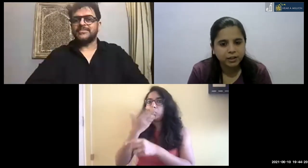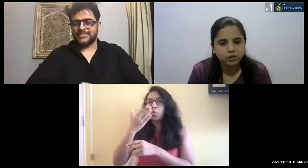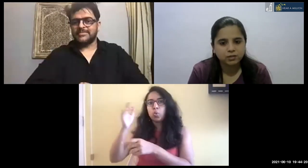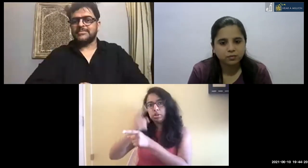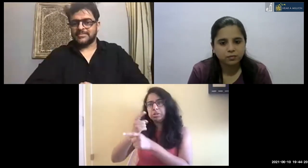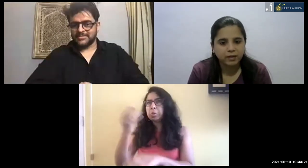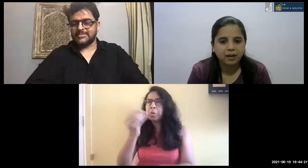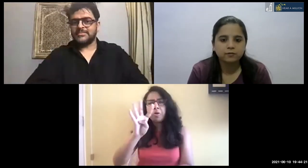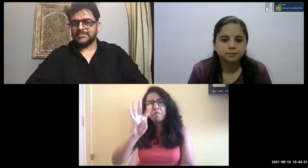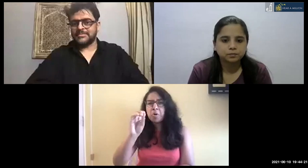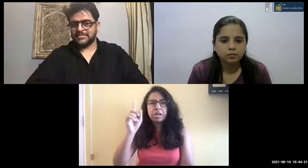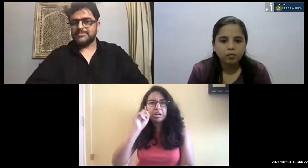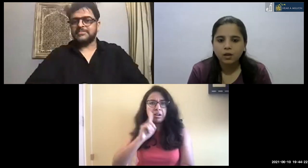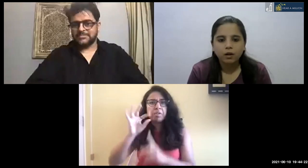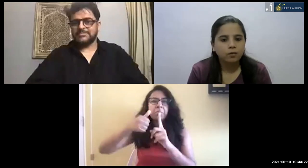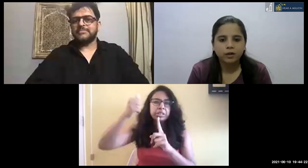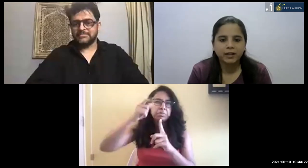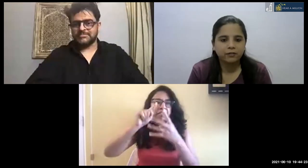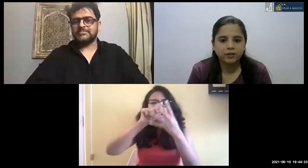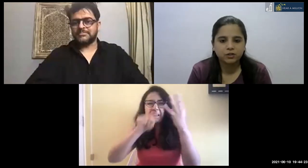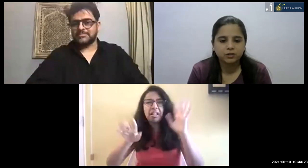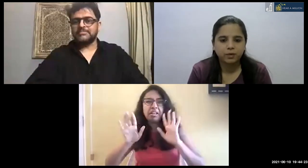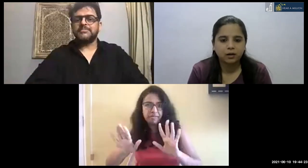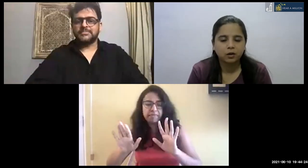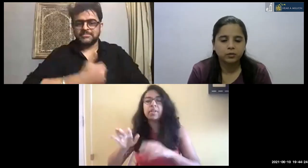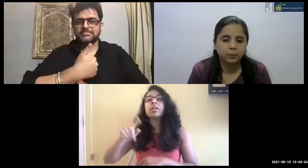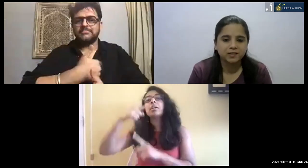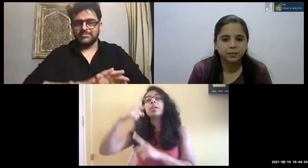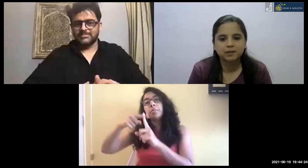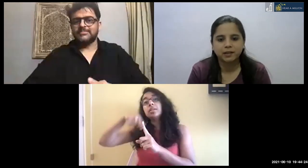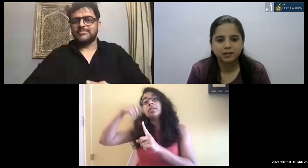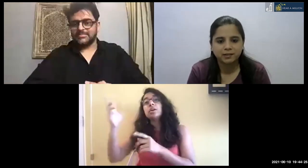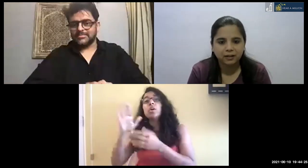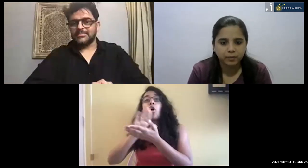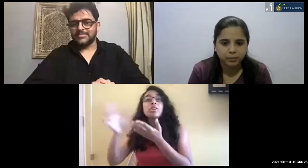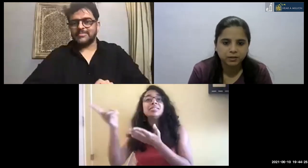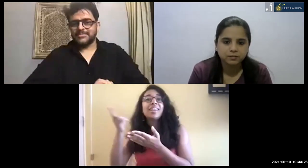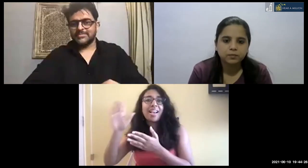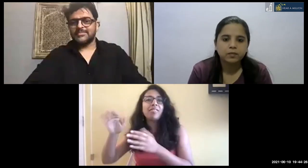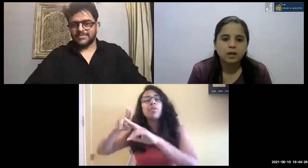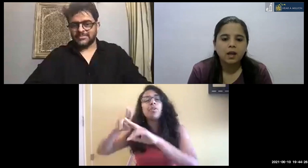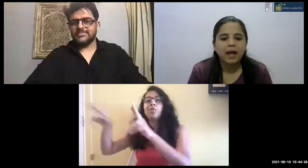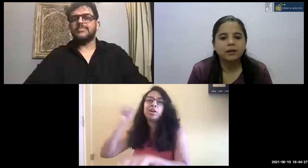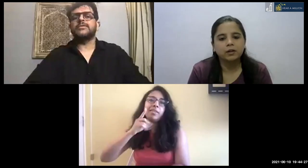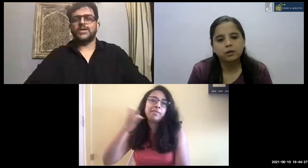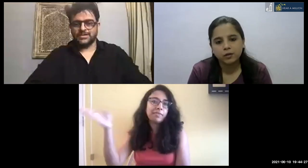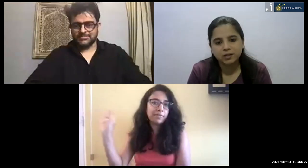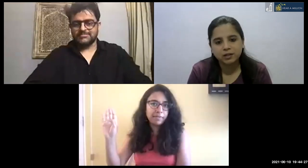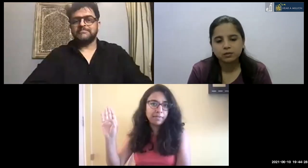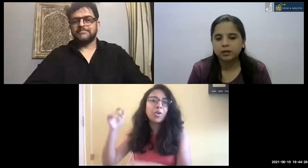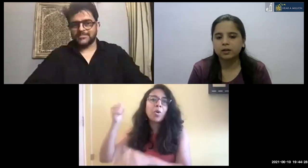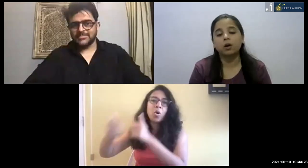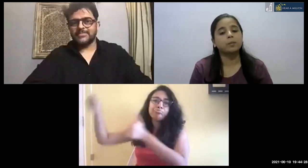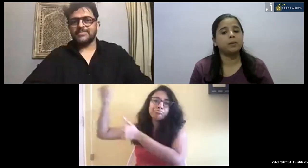40 teachers we have, 40 deaf teachers along with the principals and other staff members. And in